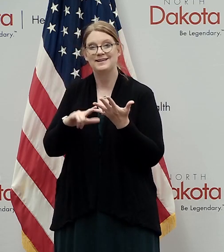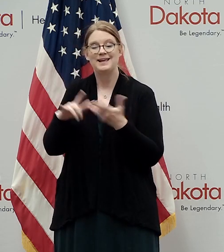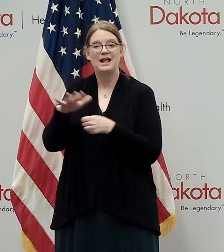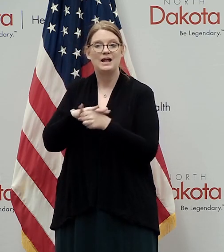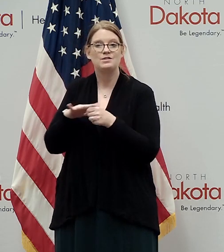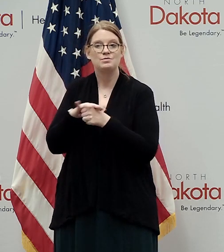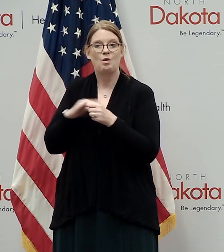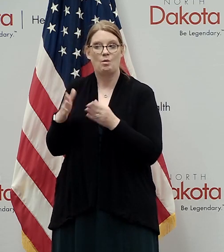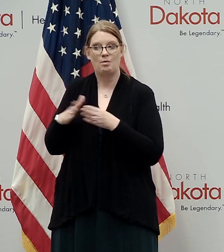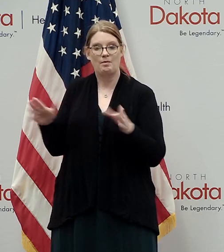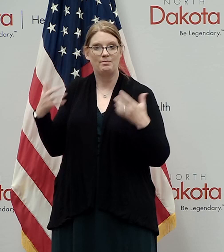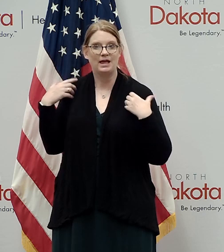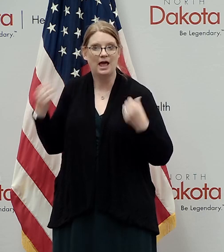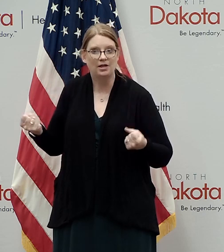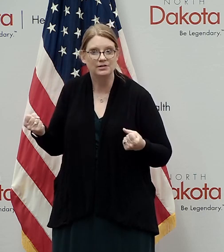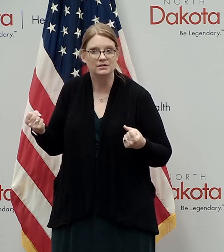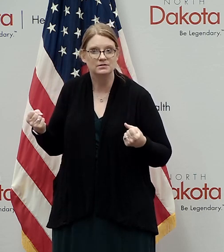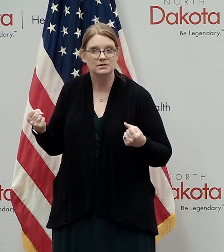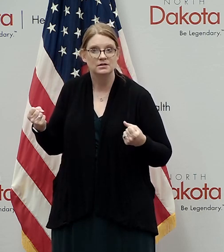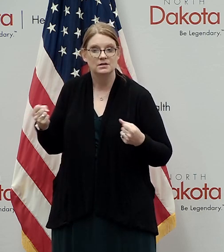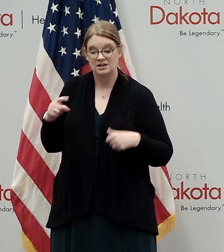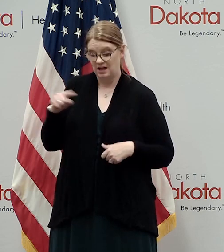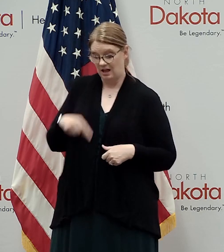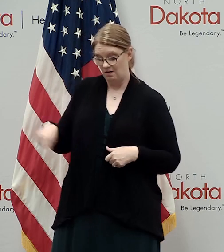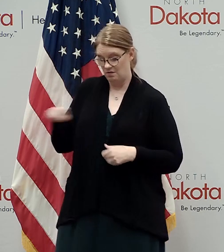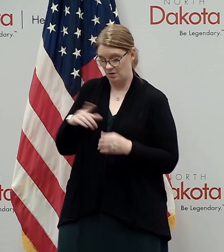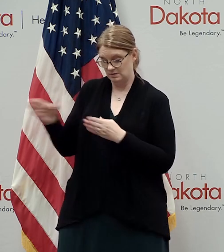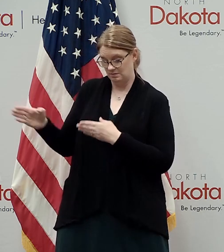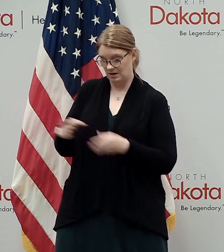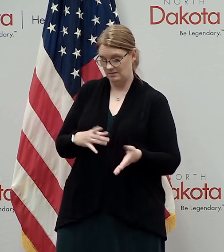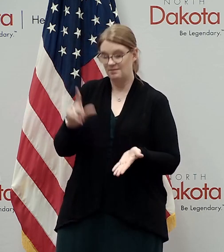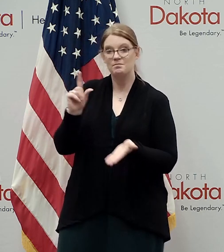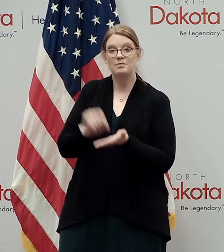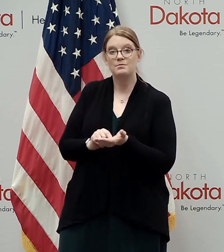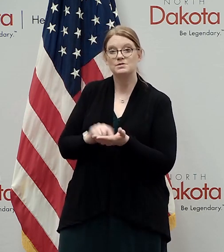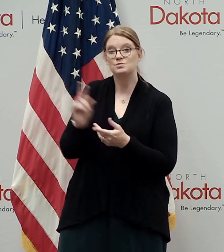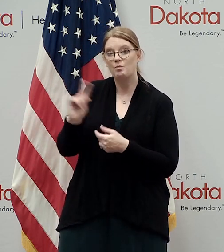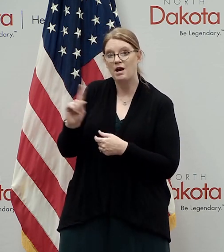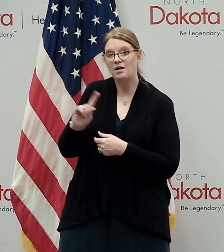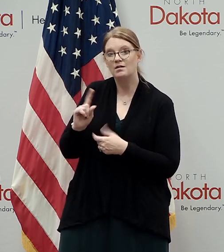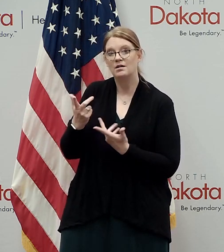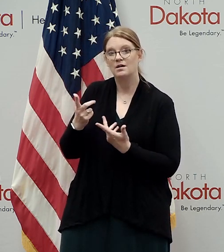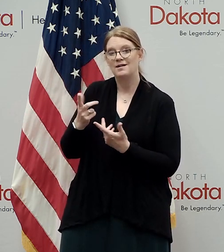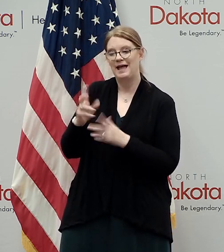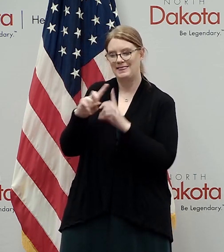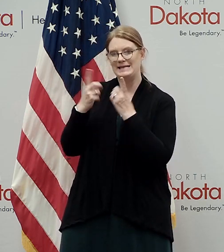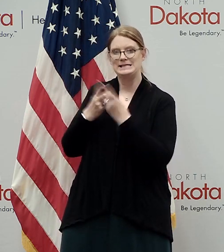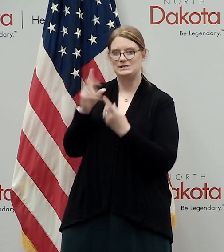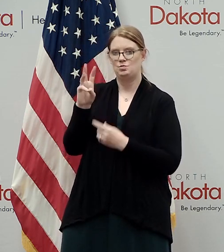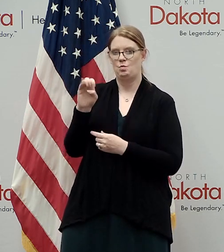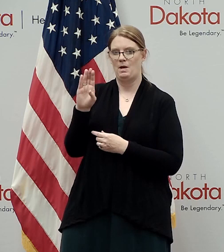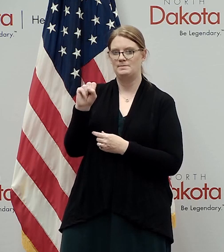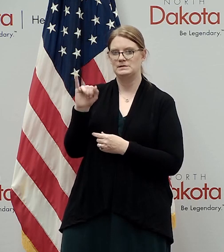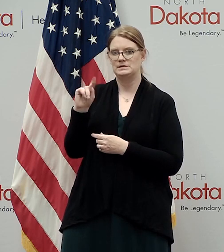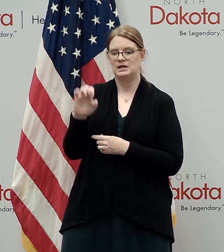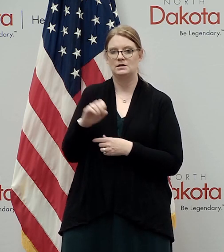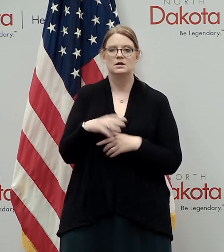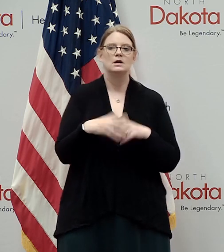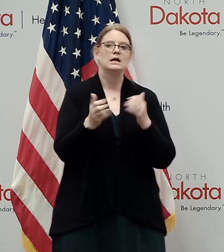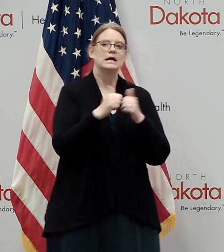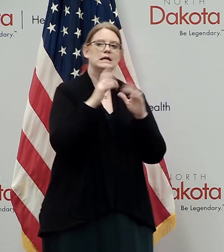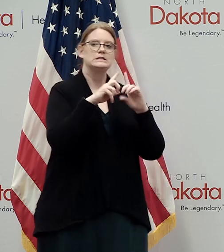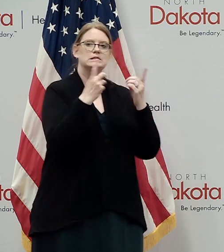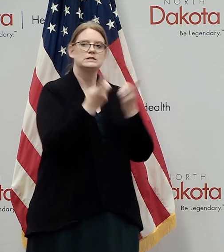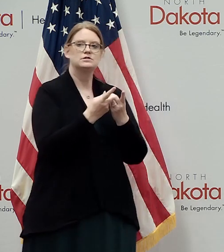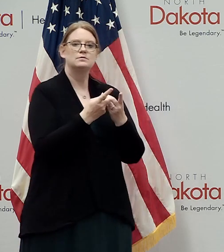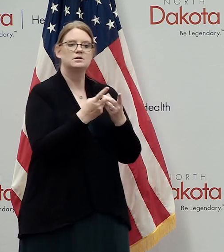health units. And those plans must be published on the district's website. Each district that is required to conduct